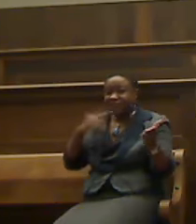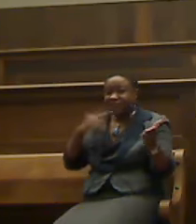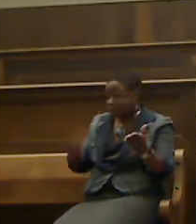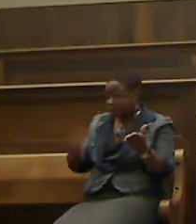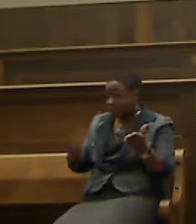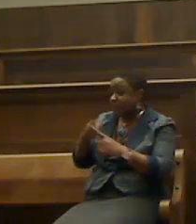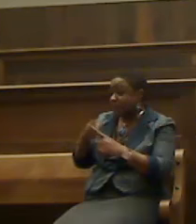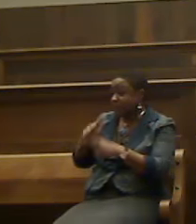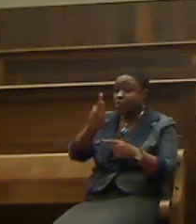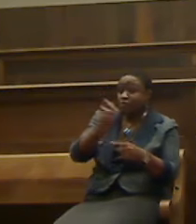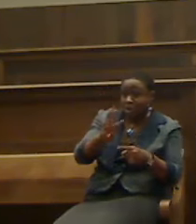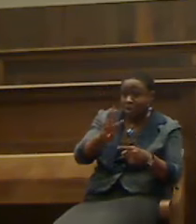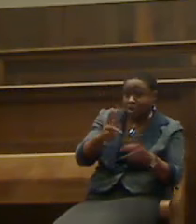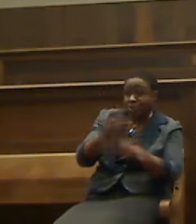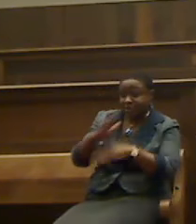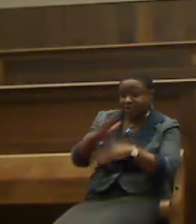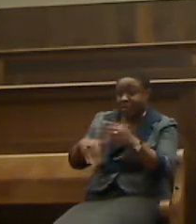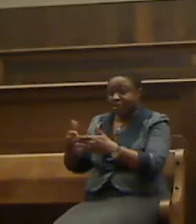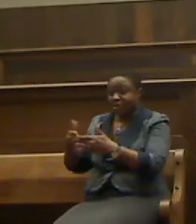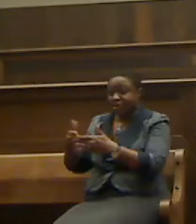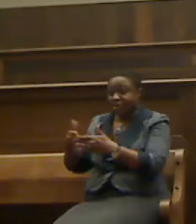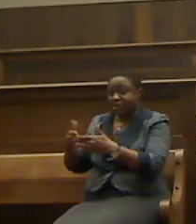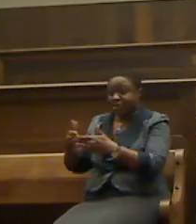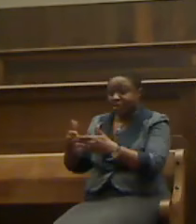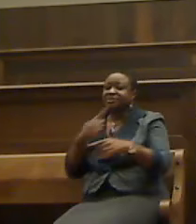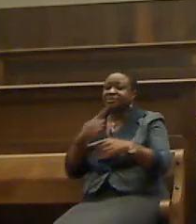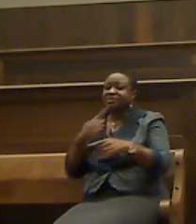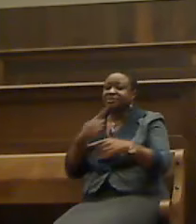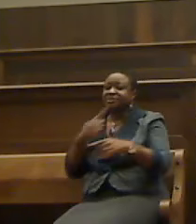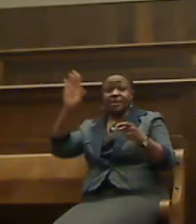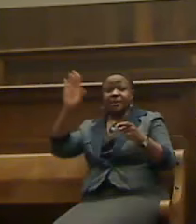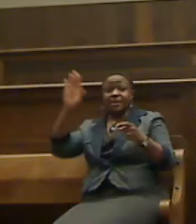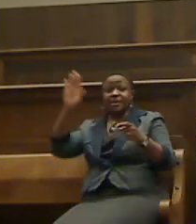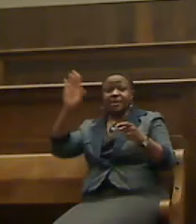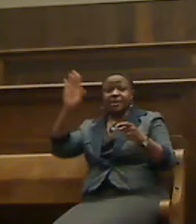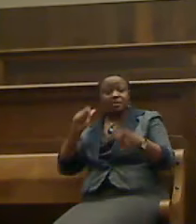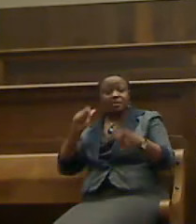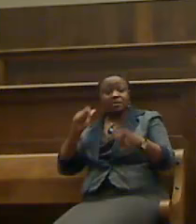Yes, yes. In the back? Question? Yes. All right, just a minute.